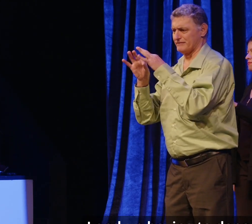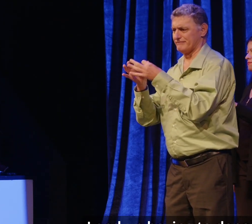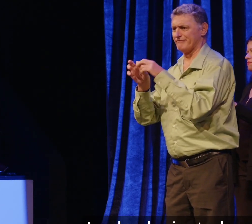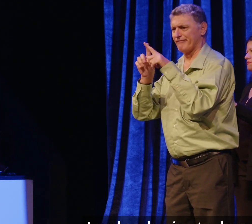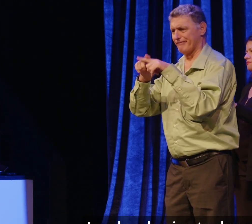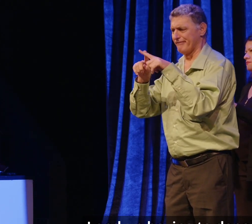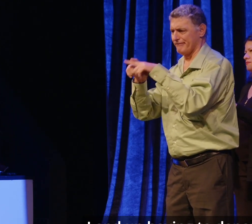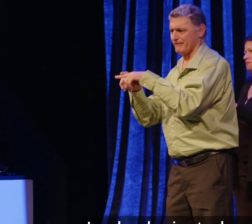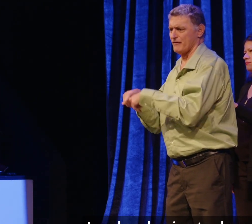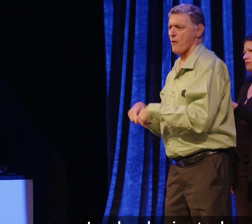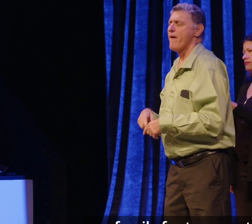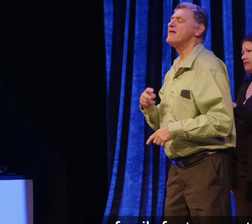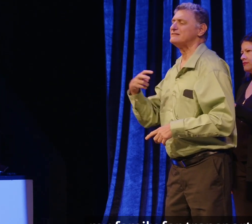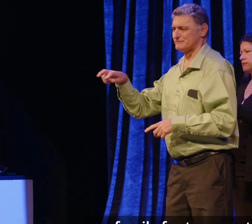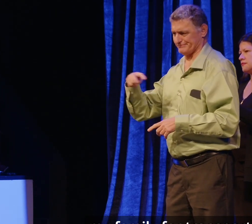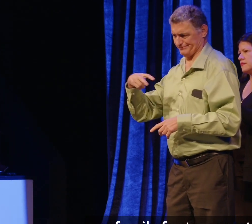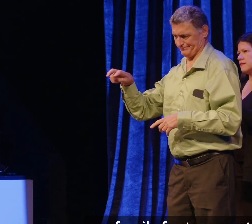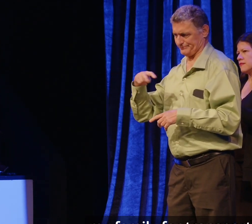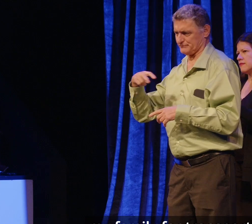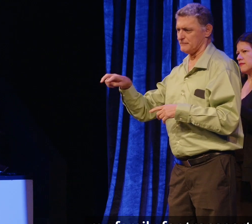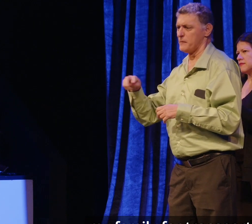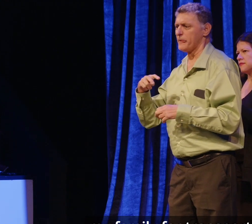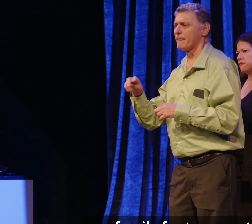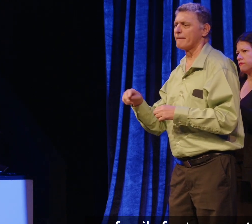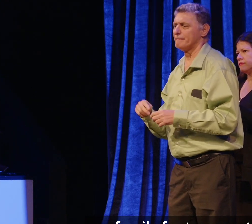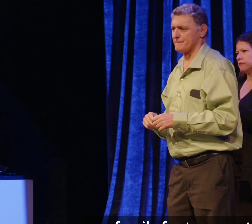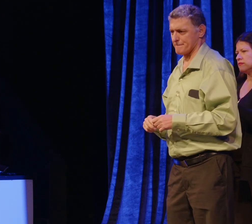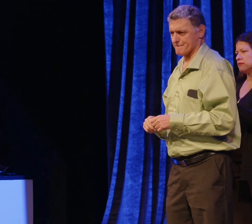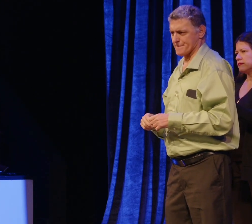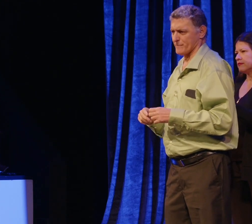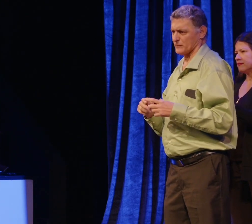up having to depend on my family for transportation